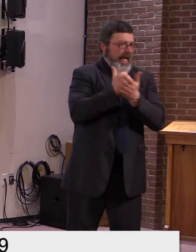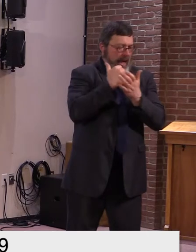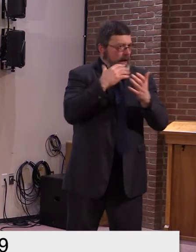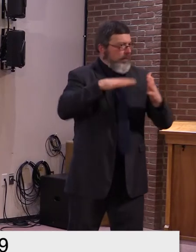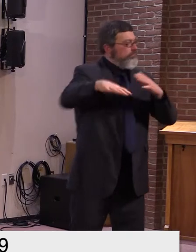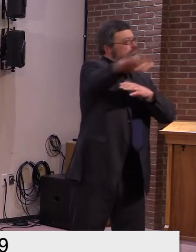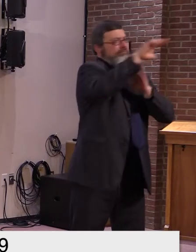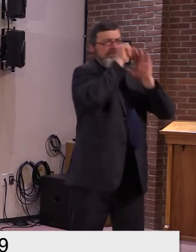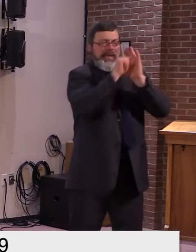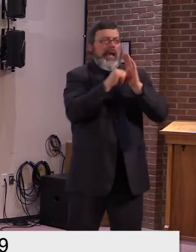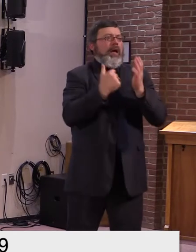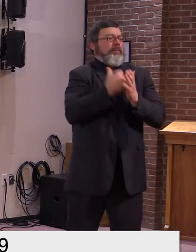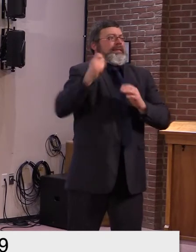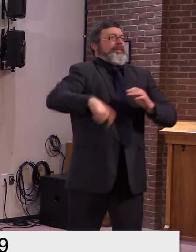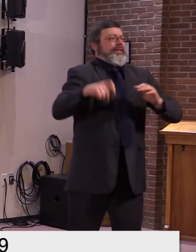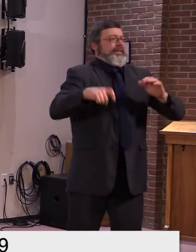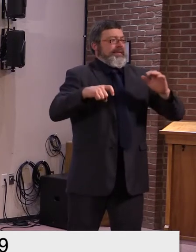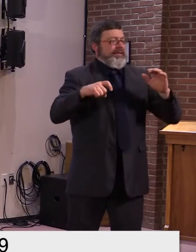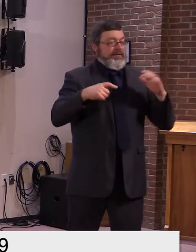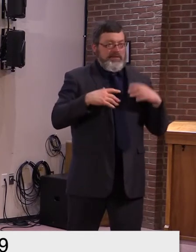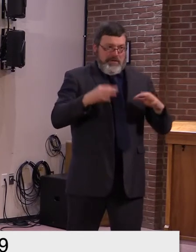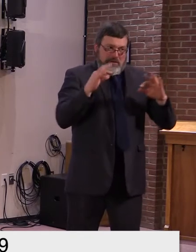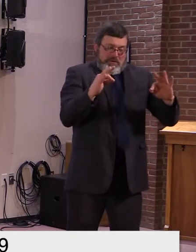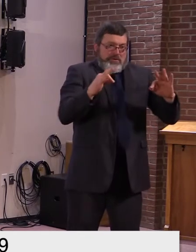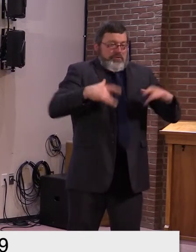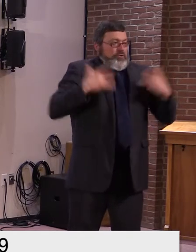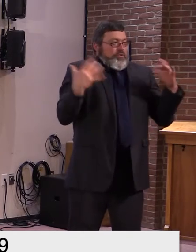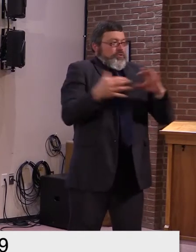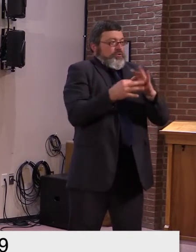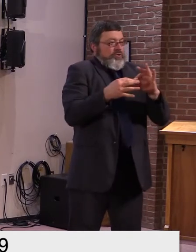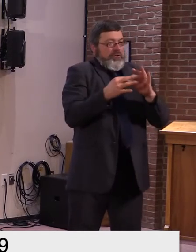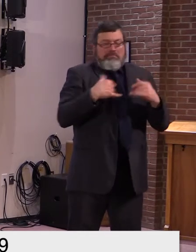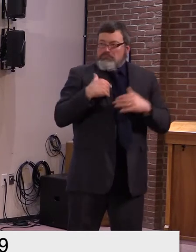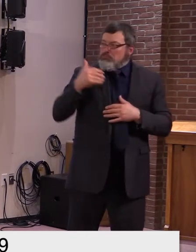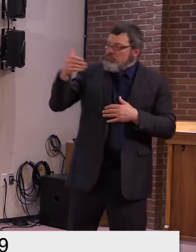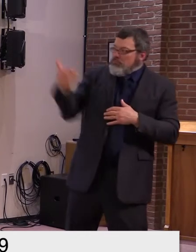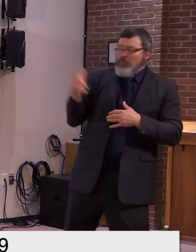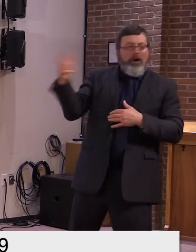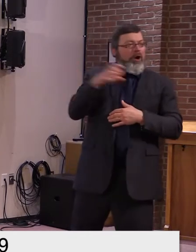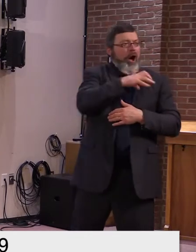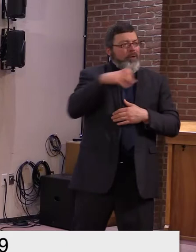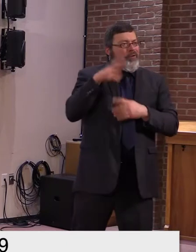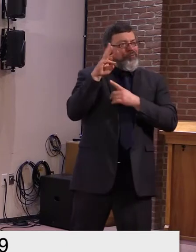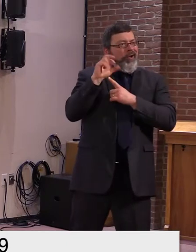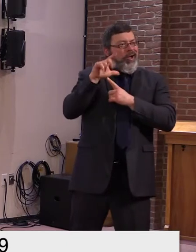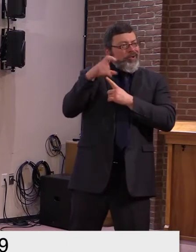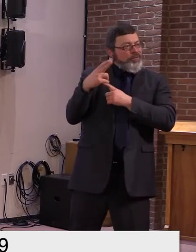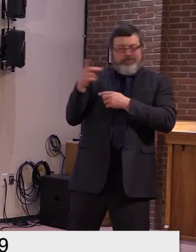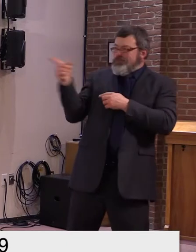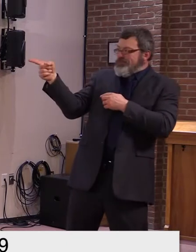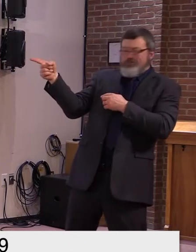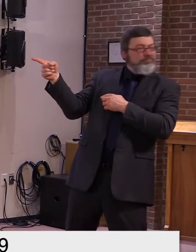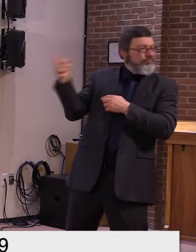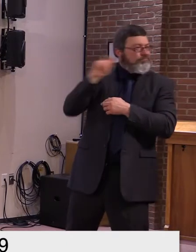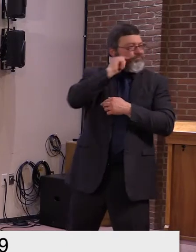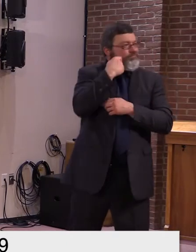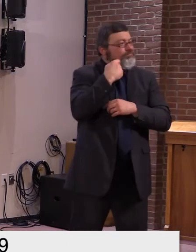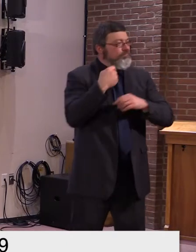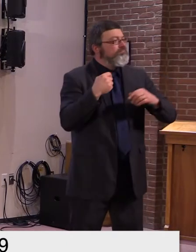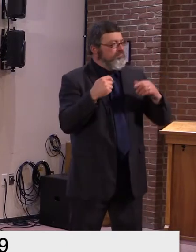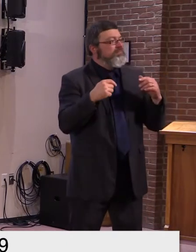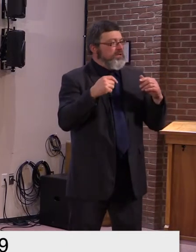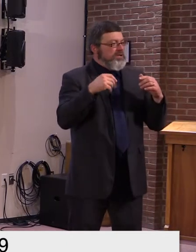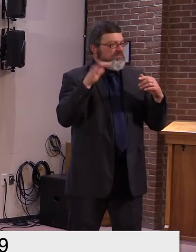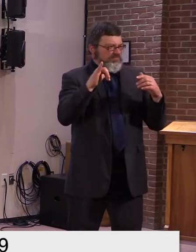to Congressman Welch, I'd also like to remind Vermonters that, if able, to support our Vermont businesses